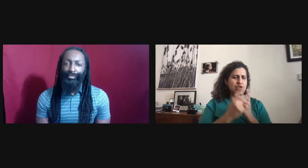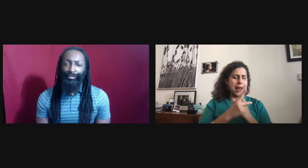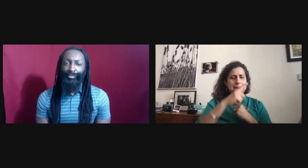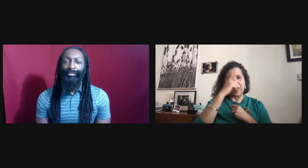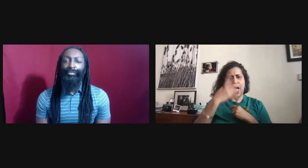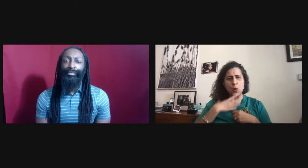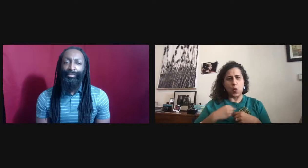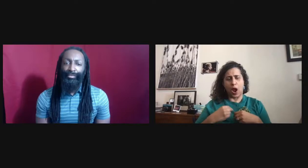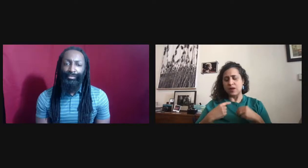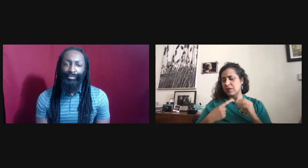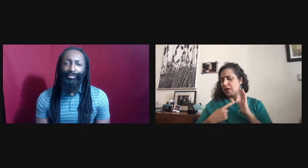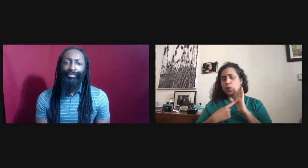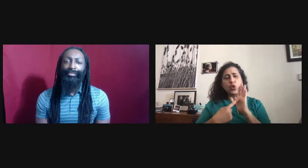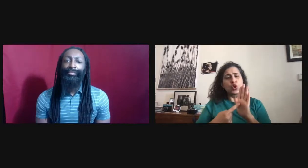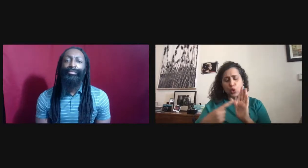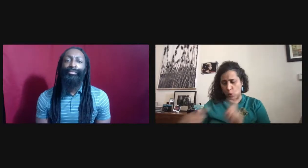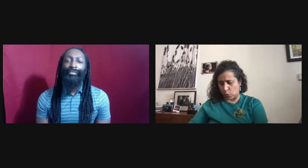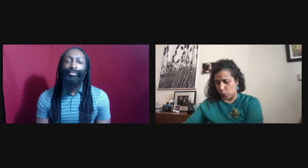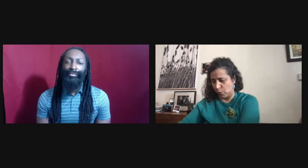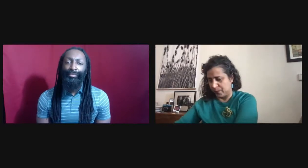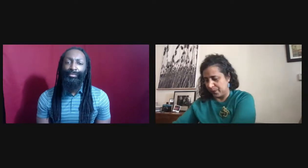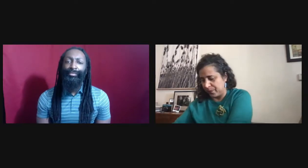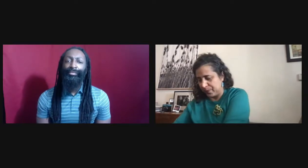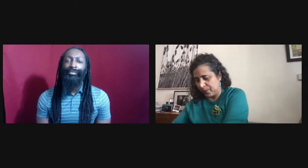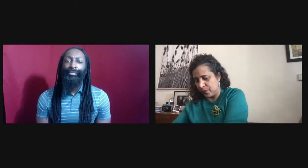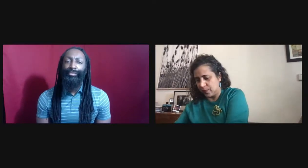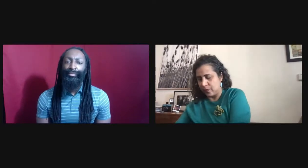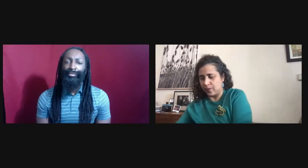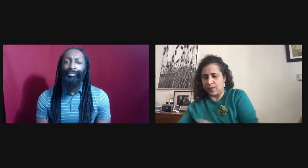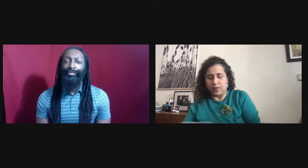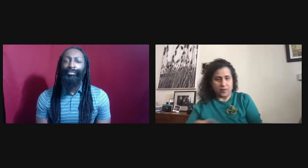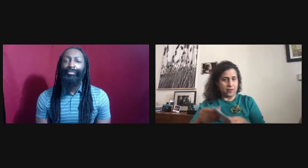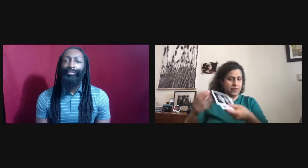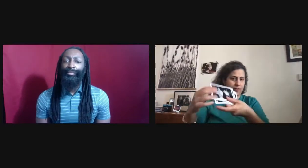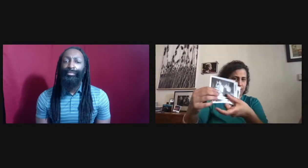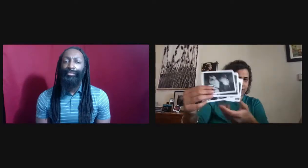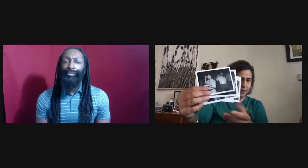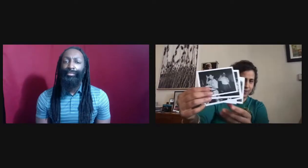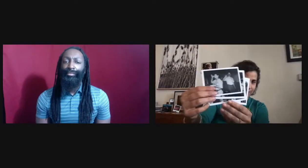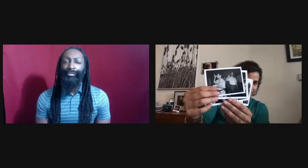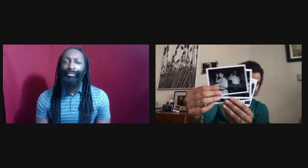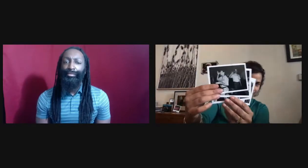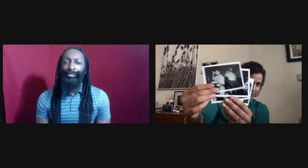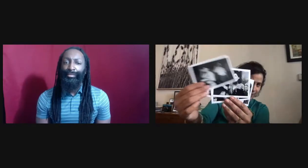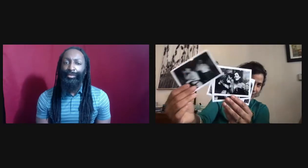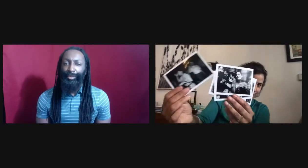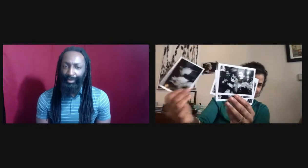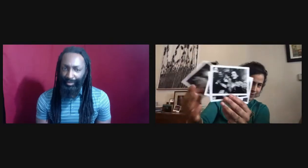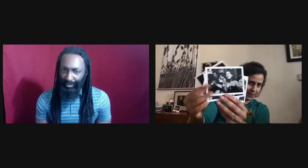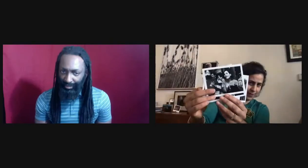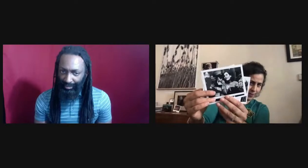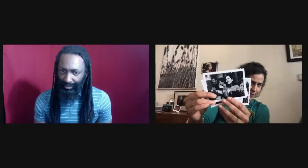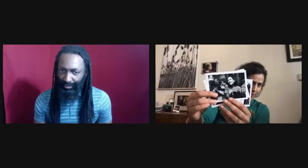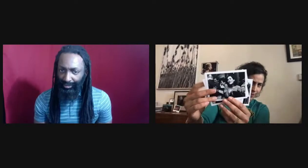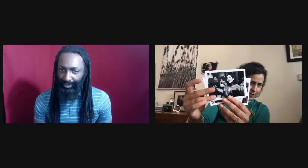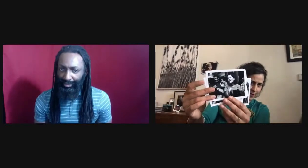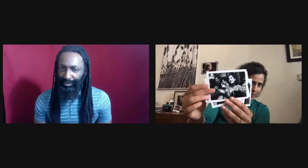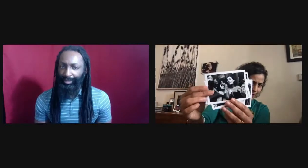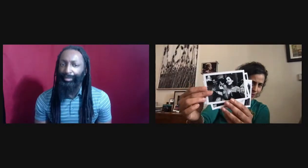Free. Mm-hmm. And that was an exhibit shown in black and white. Let me show you some samples from my